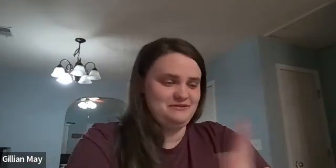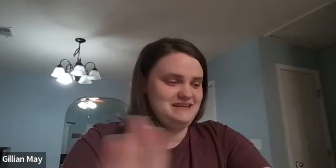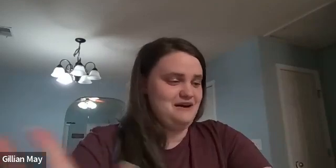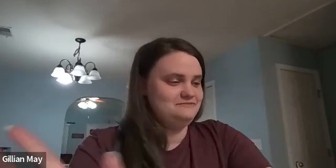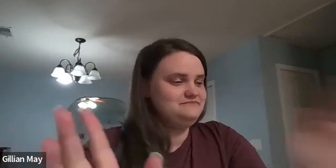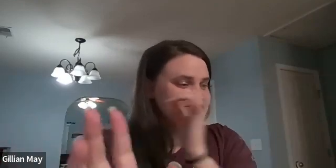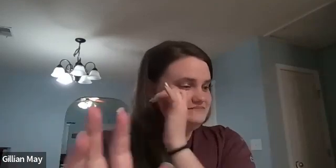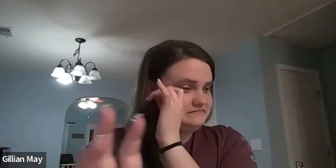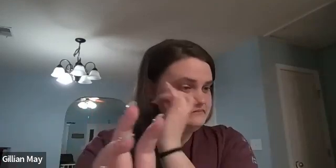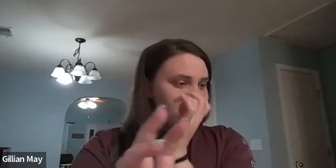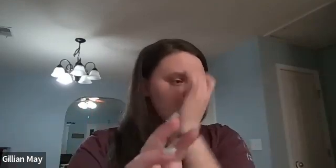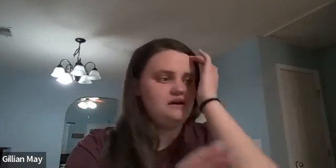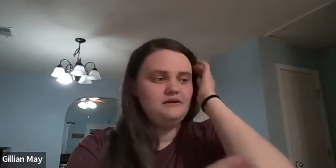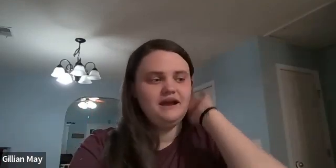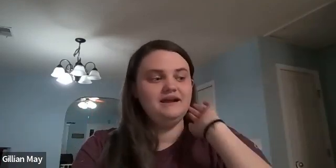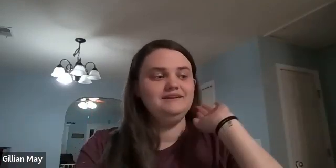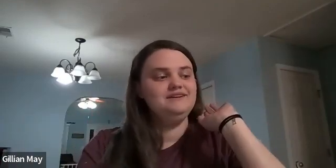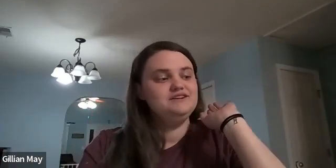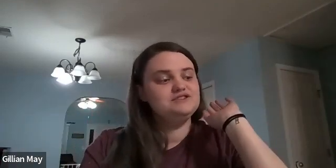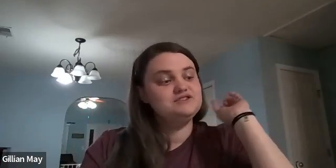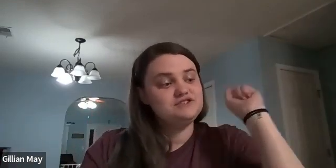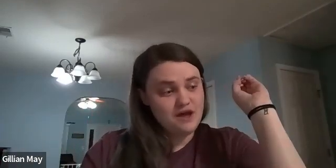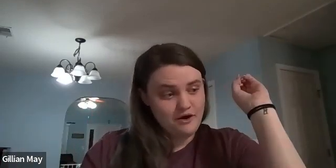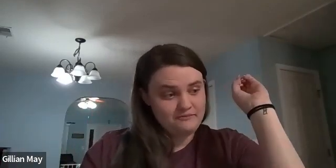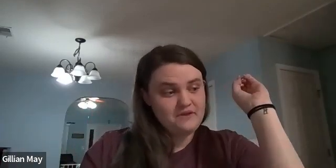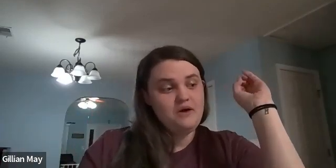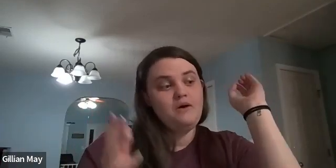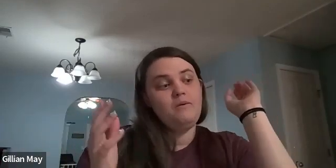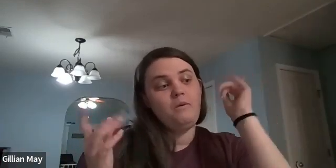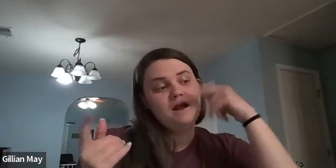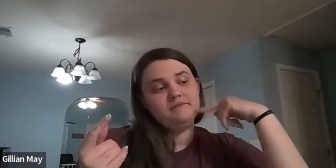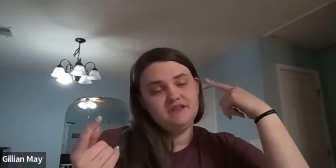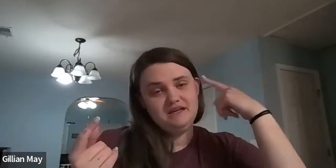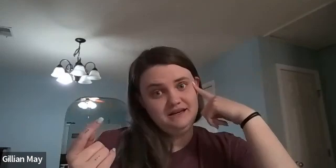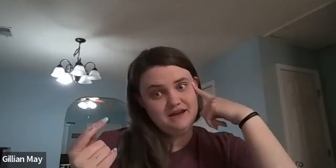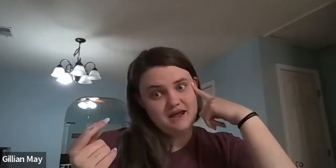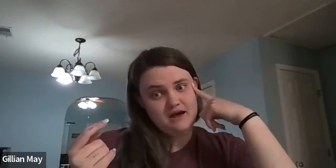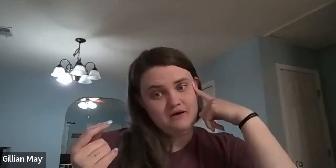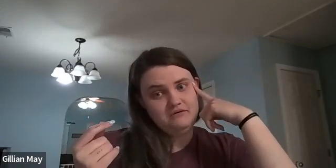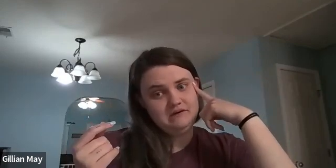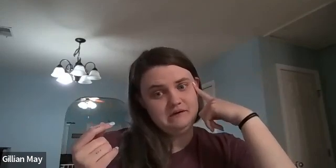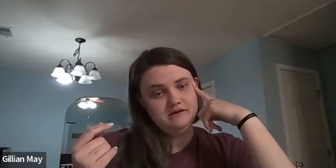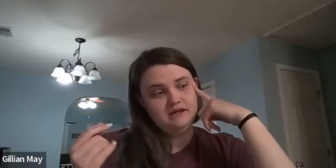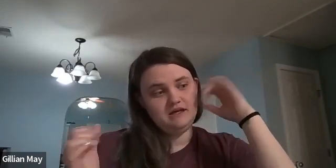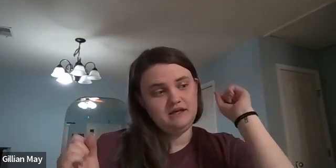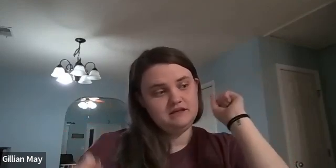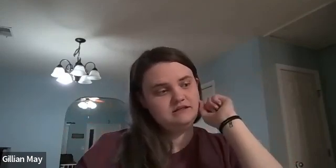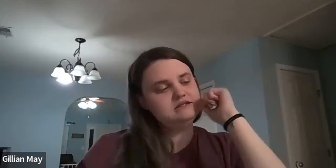down. Okay. So what I'm thinking now is, let's